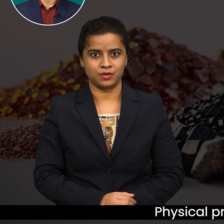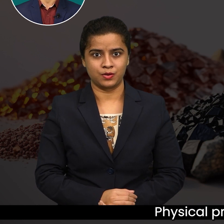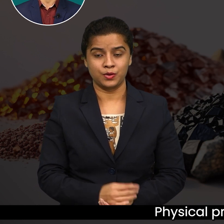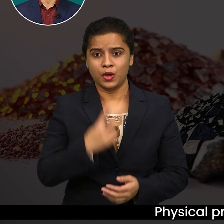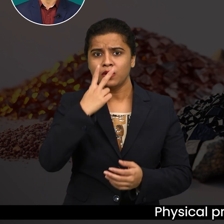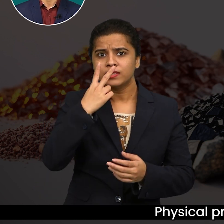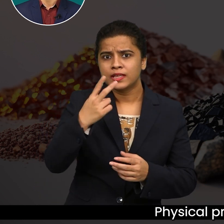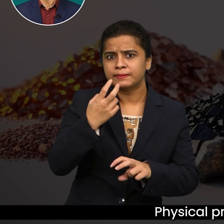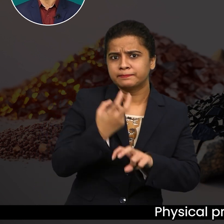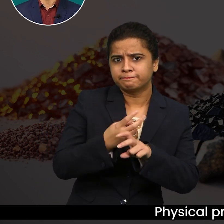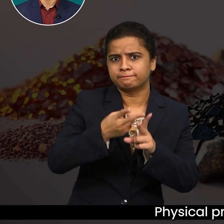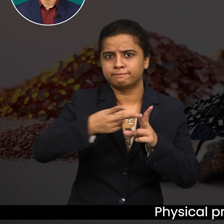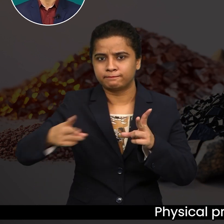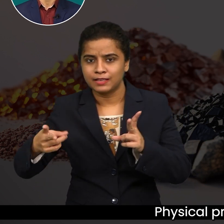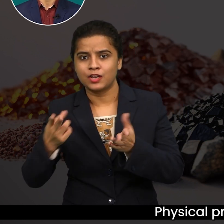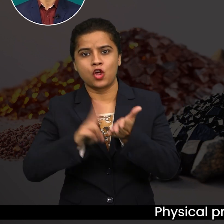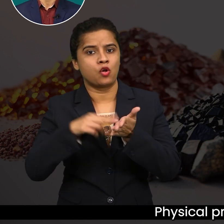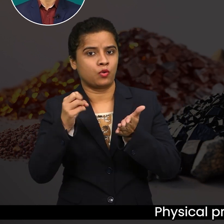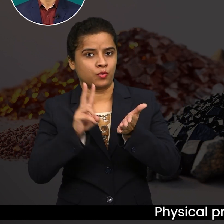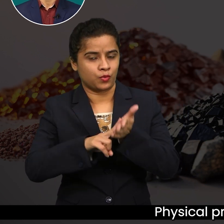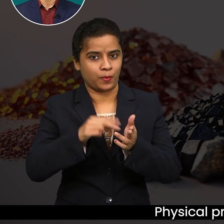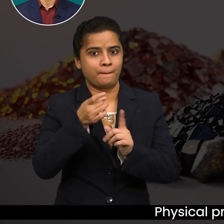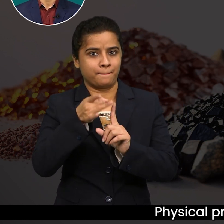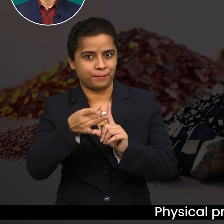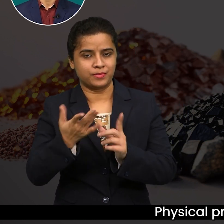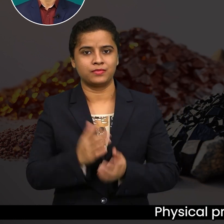physical properties of non-metal,